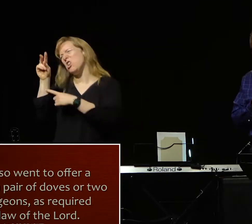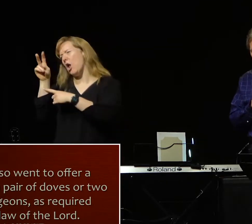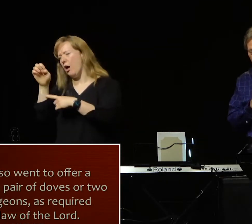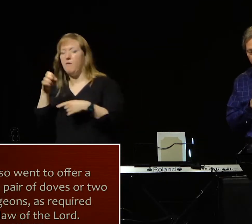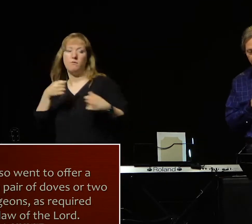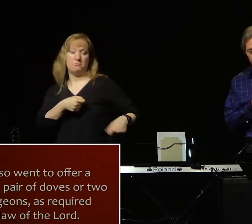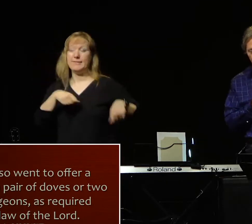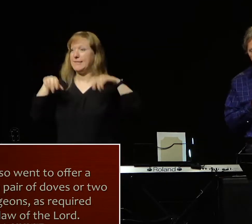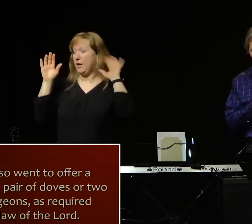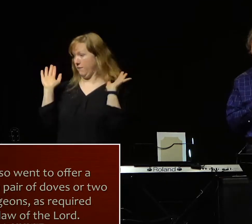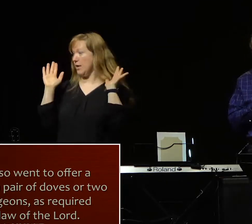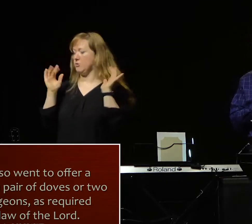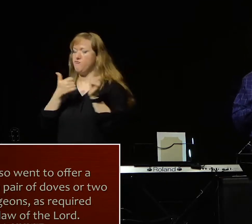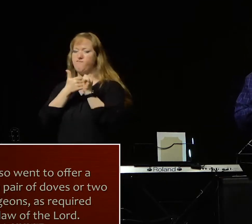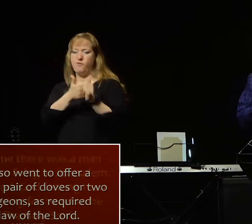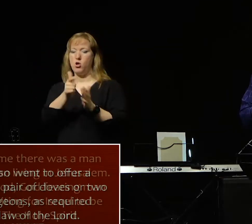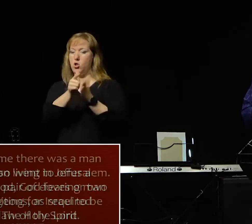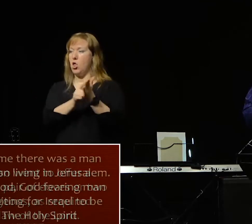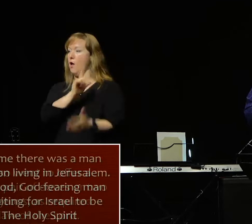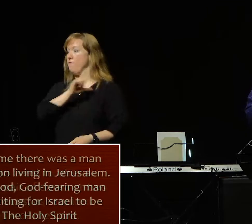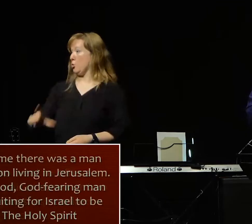as required by the law of the Lord.